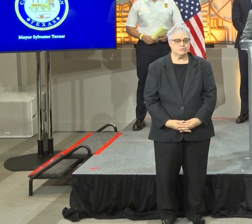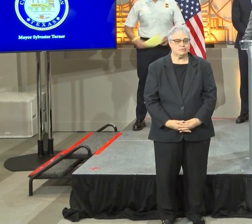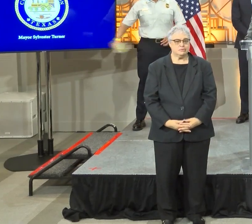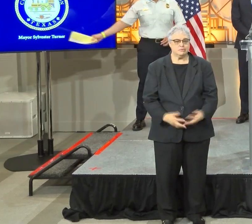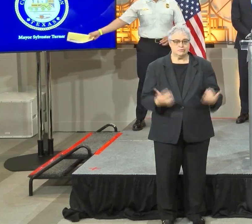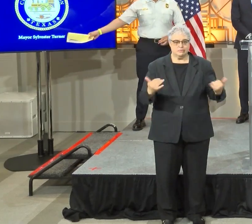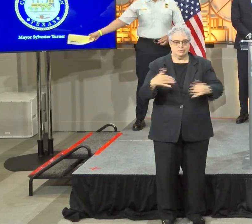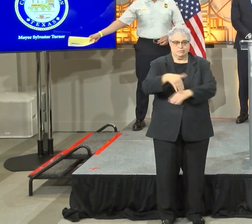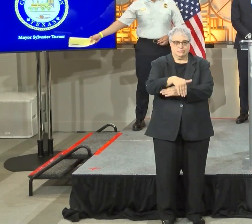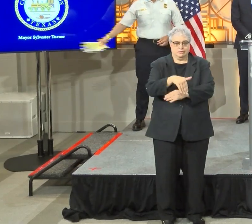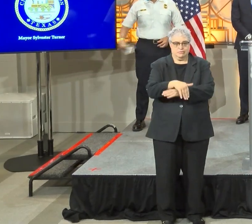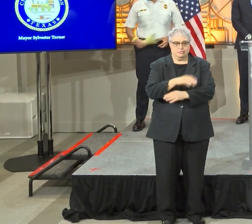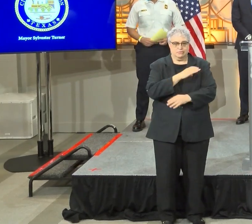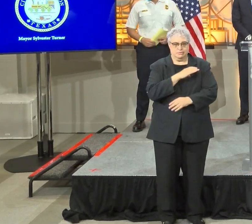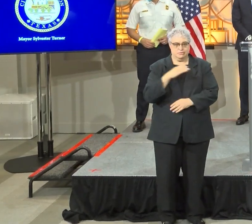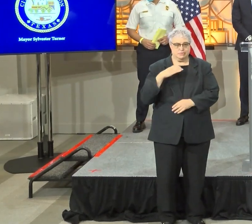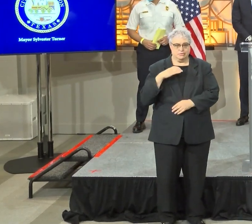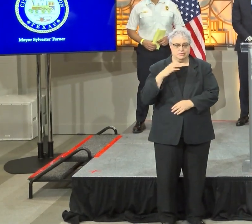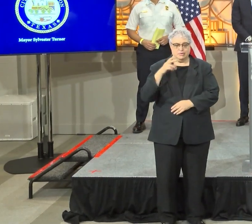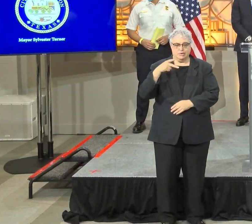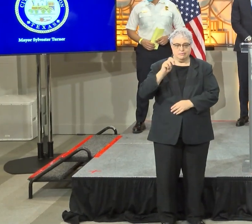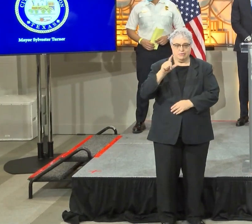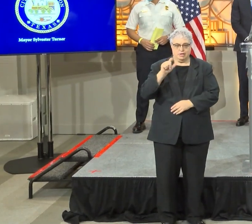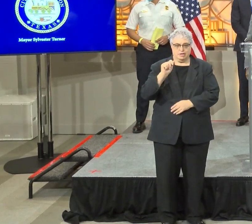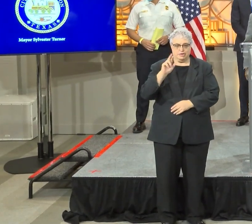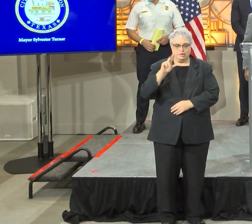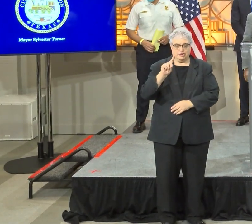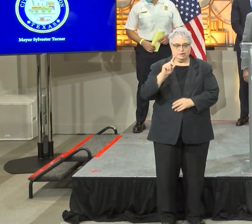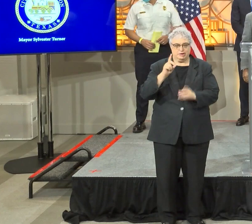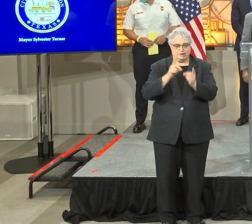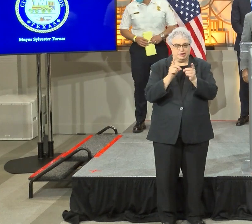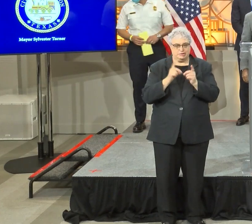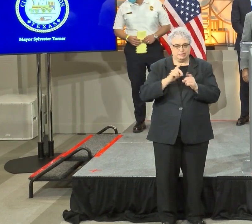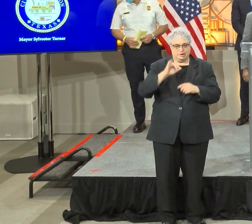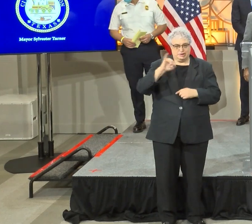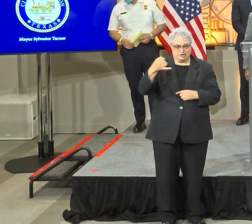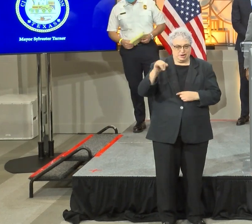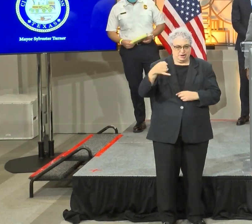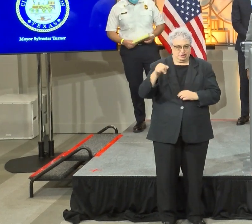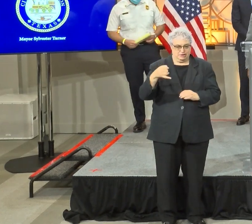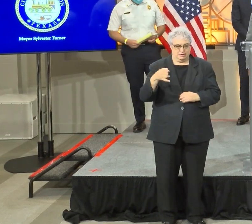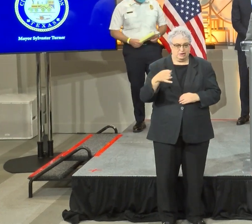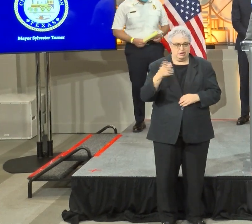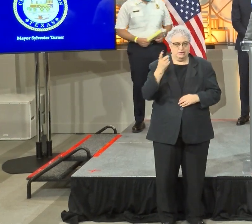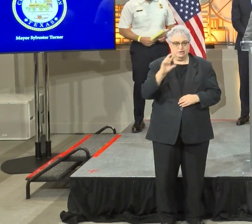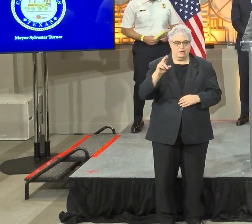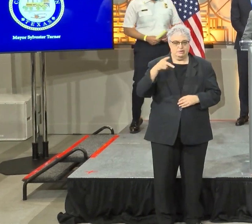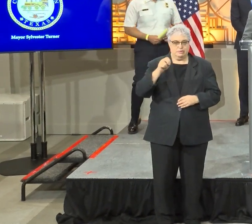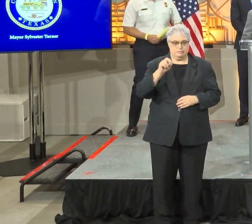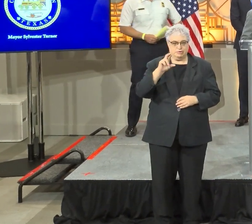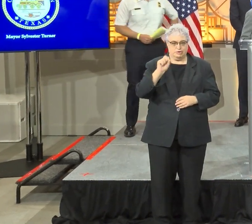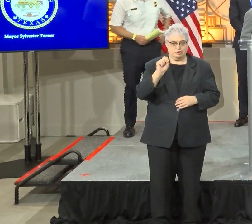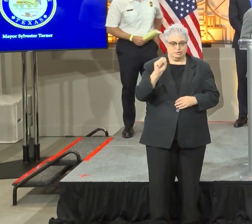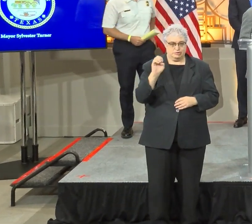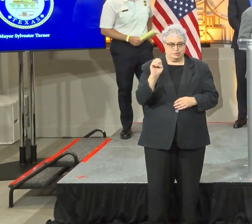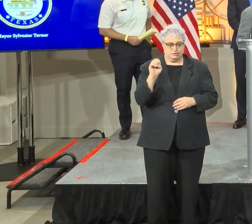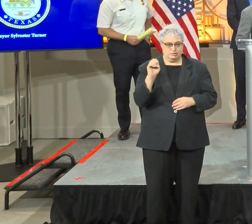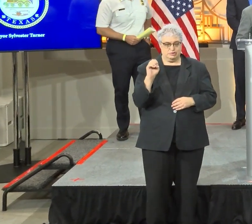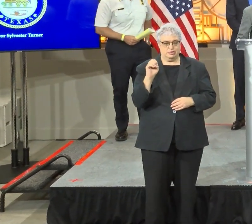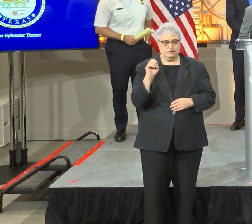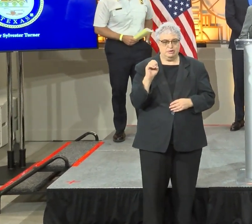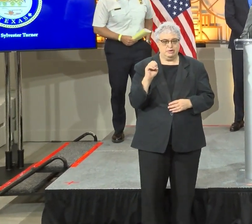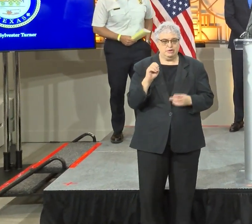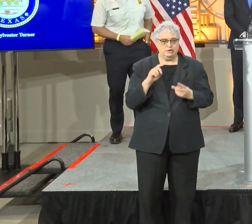This evening, I have Councilmember Edward Pollard of District J with me, and Dr. Persse is with